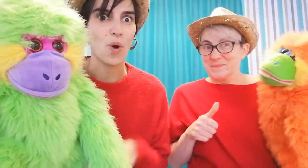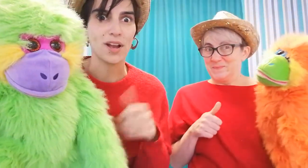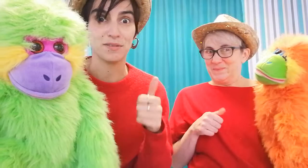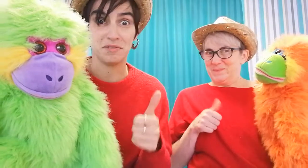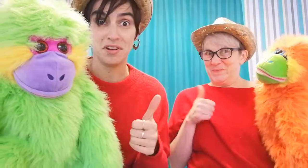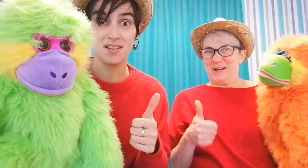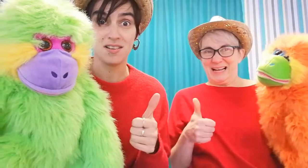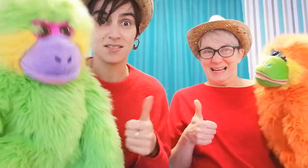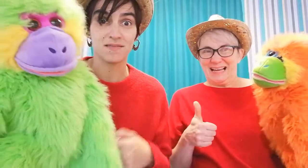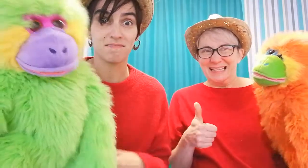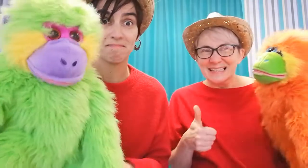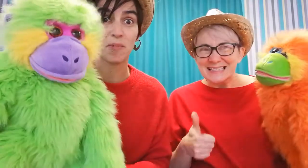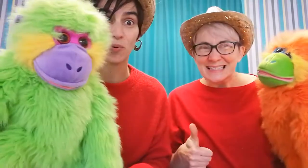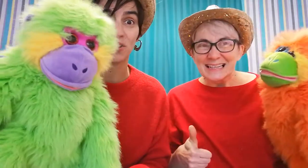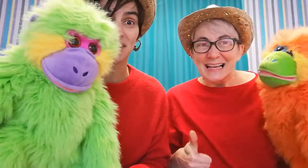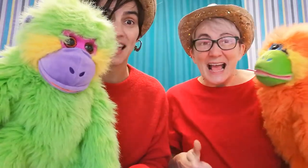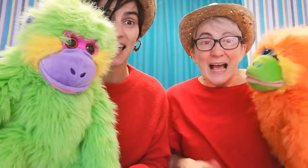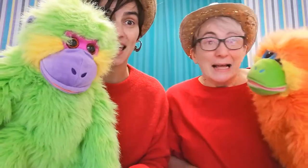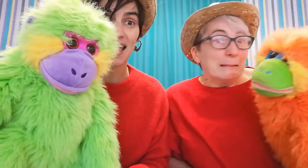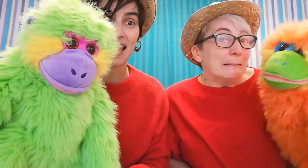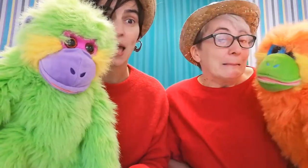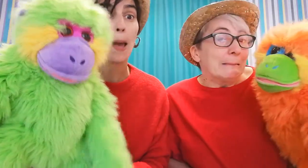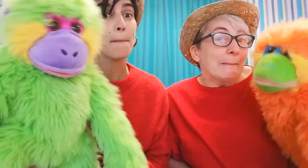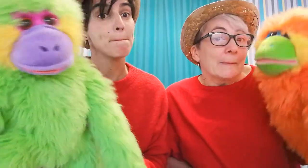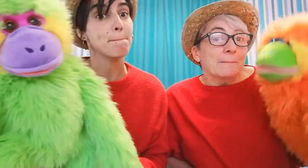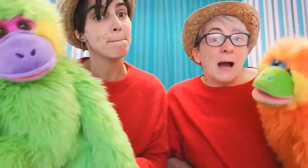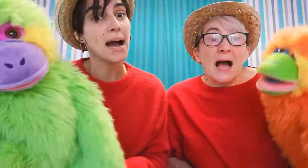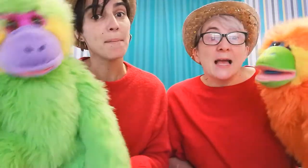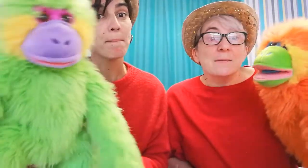Well done. We say